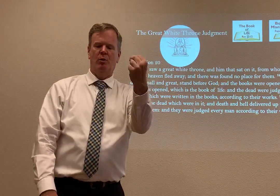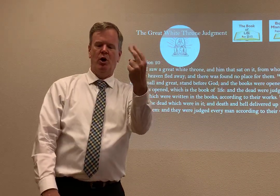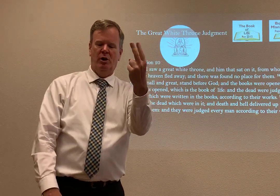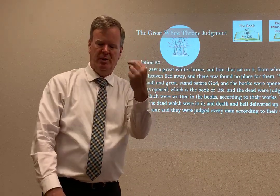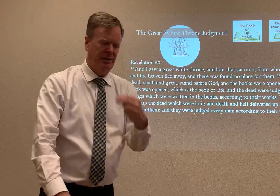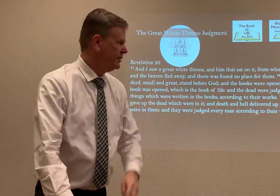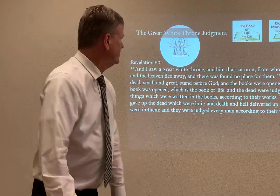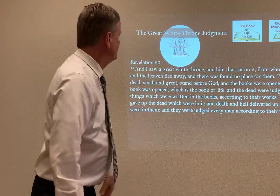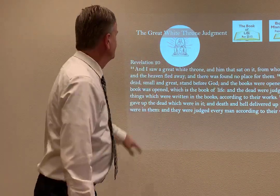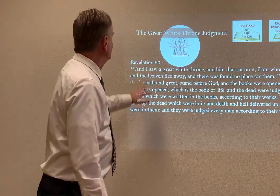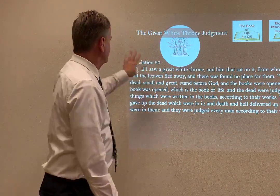Two more.